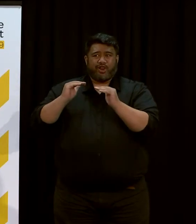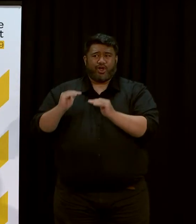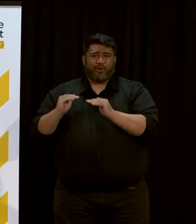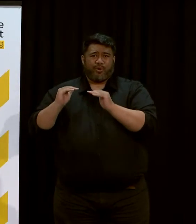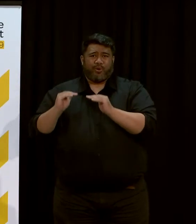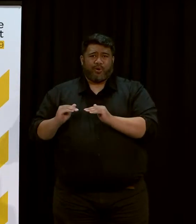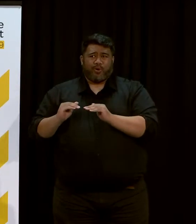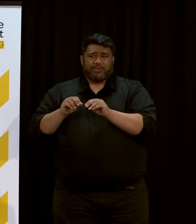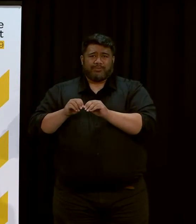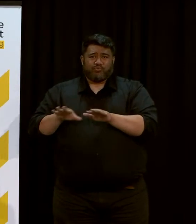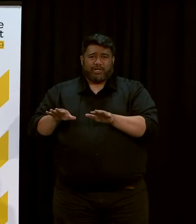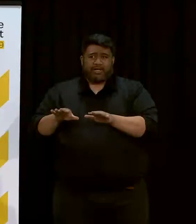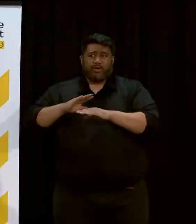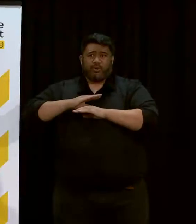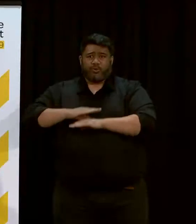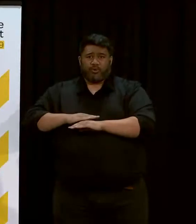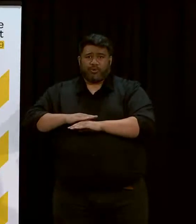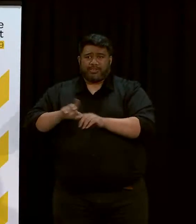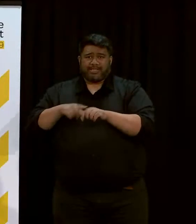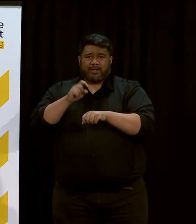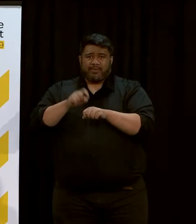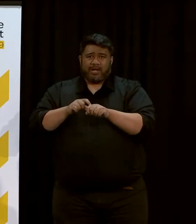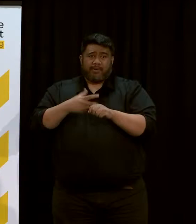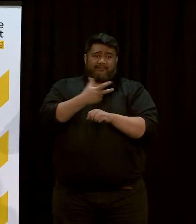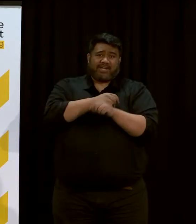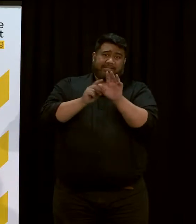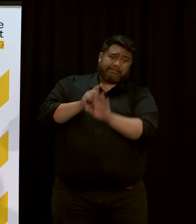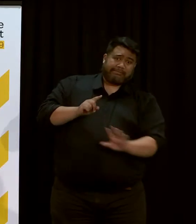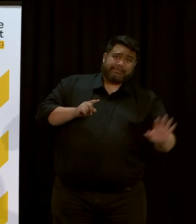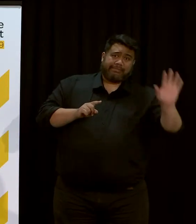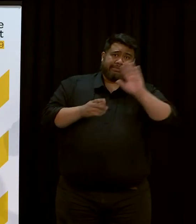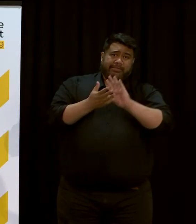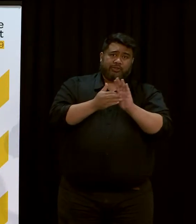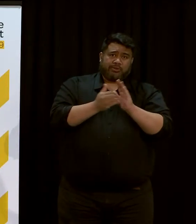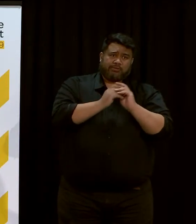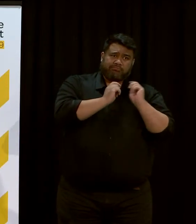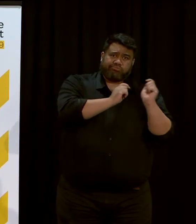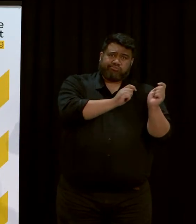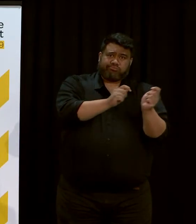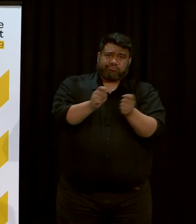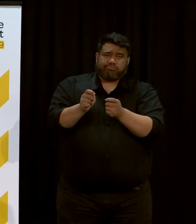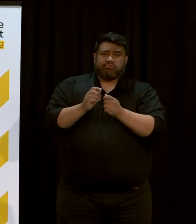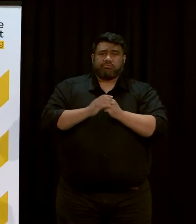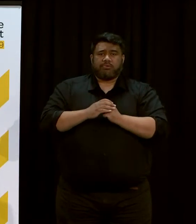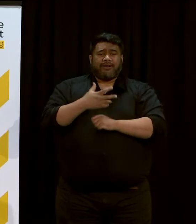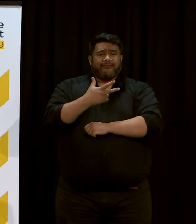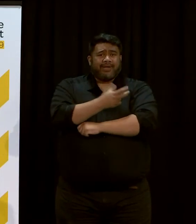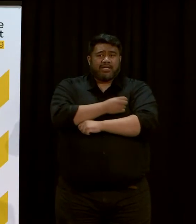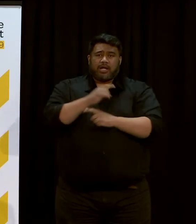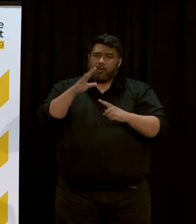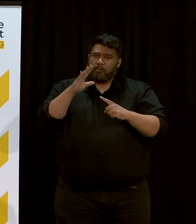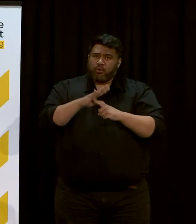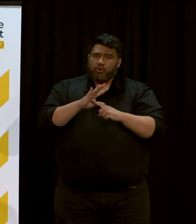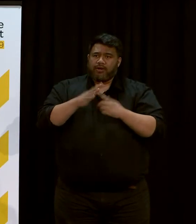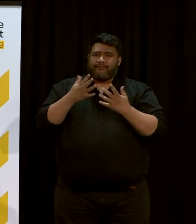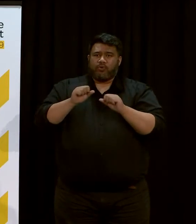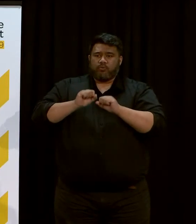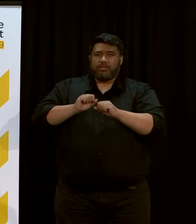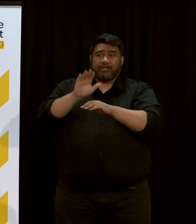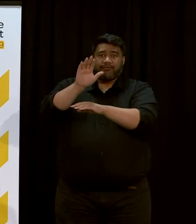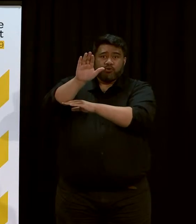possible while we continue to vaccinate people. And vaccinations continue to be so important, not just in the future, but right